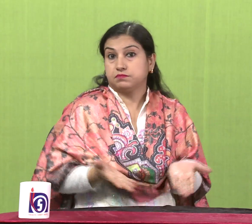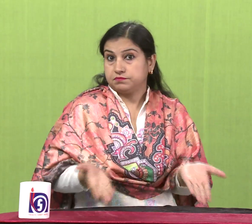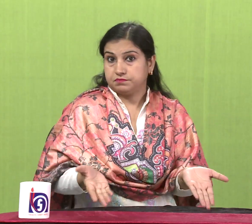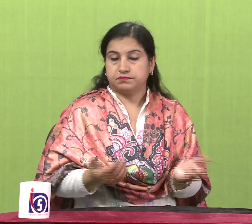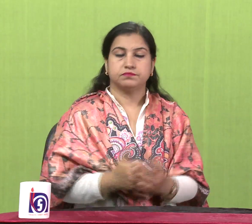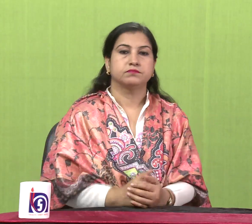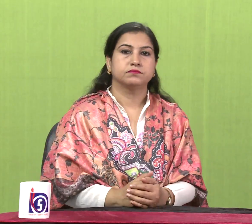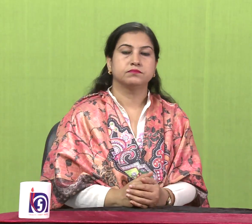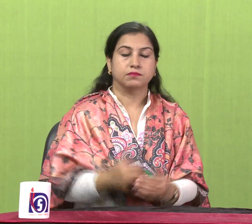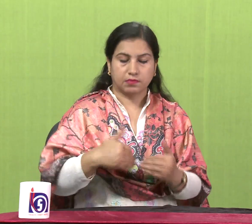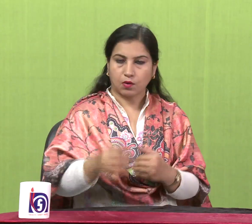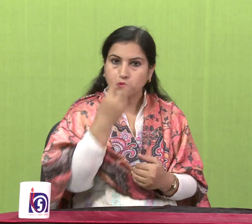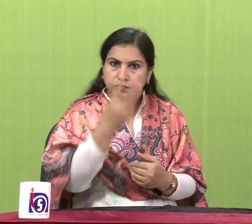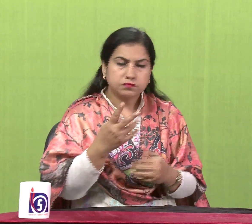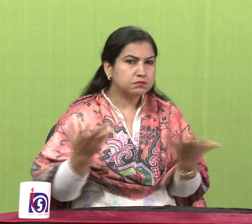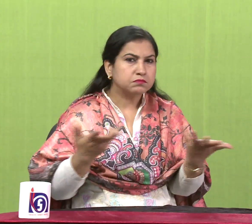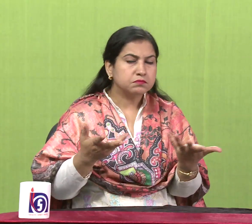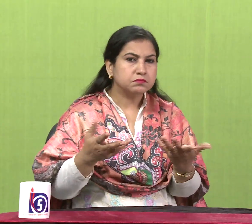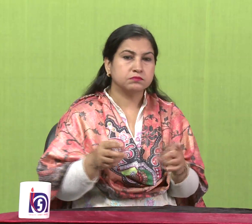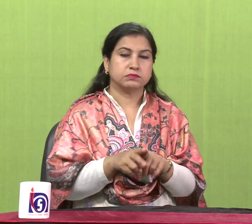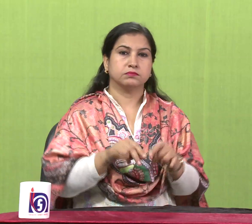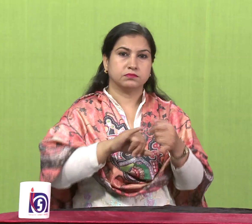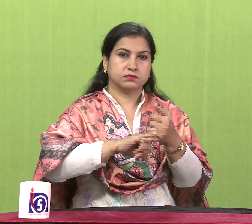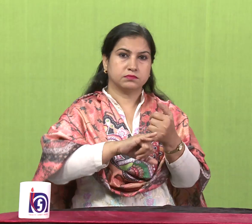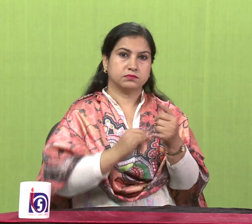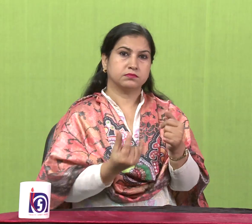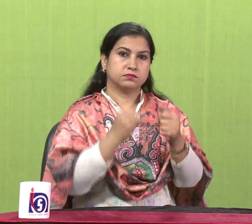Now, let's understand about sustainable development.